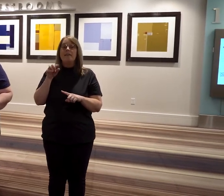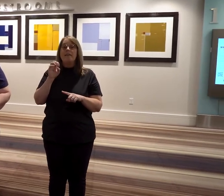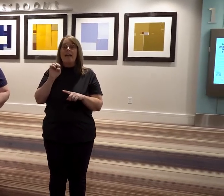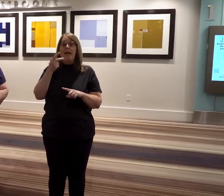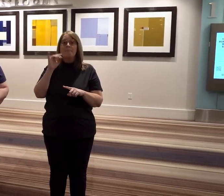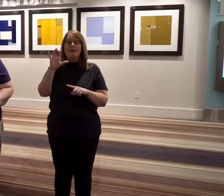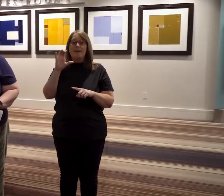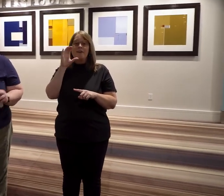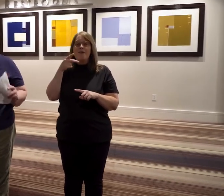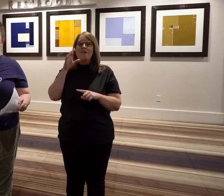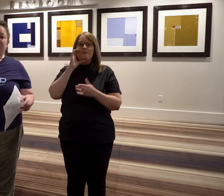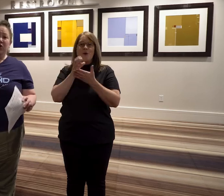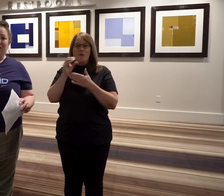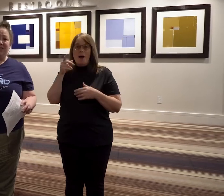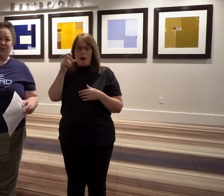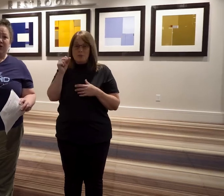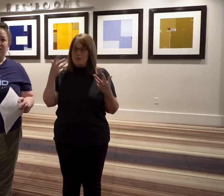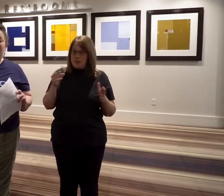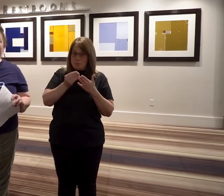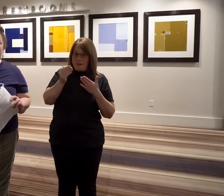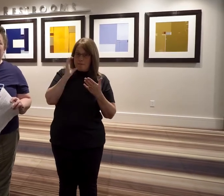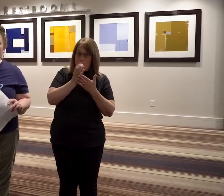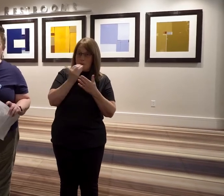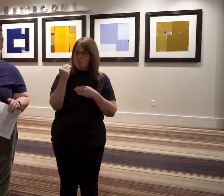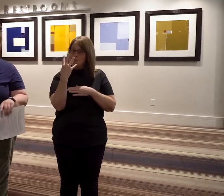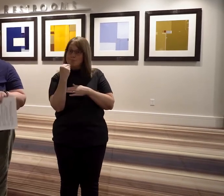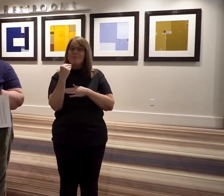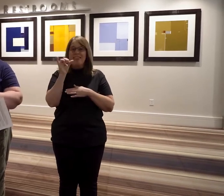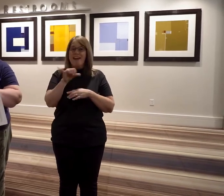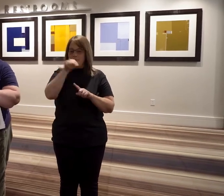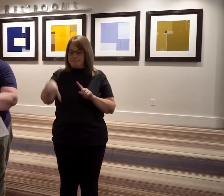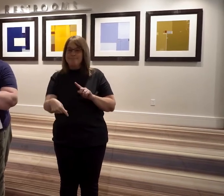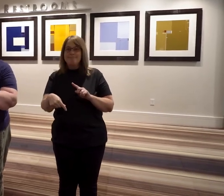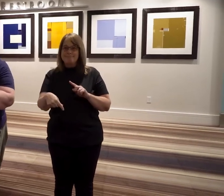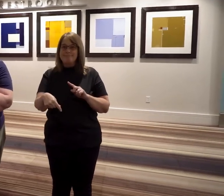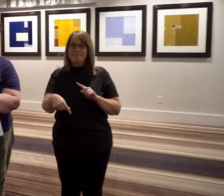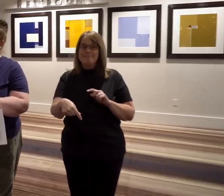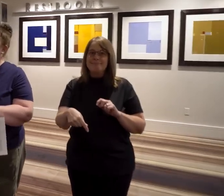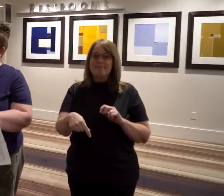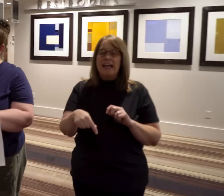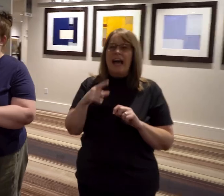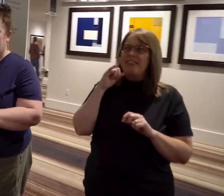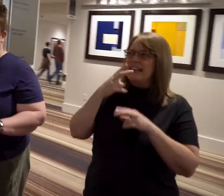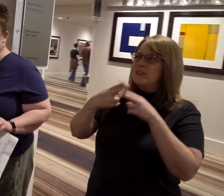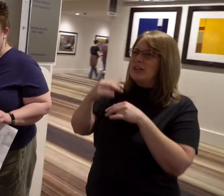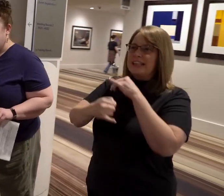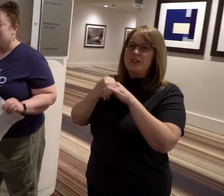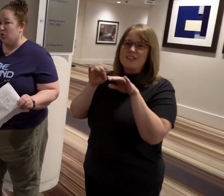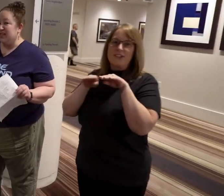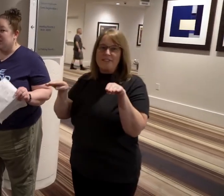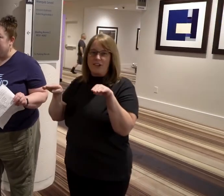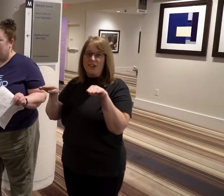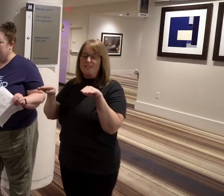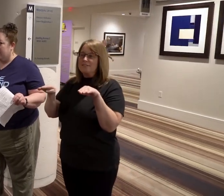epic photo ops. So if you've got a photo op scheduled, that's where you want to head. The very bottom, I think it's international level.